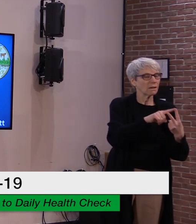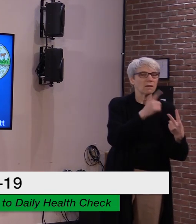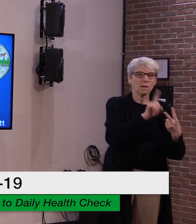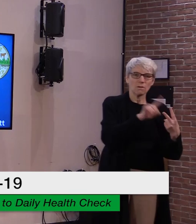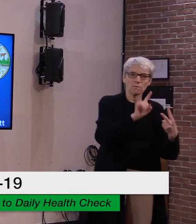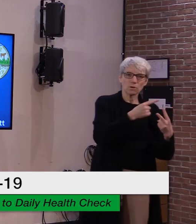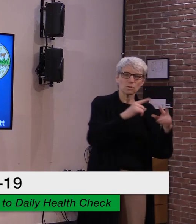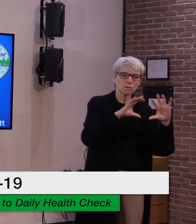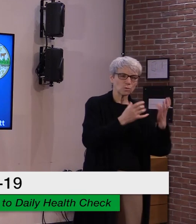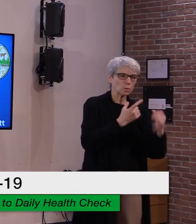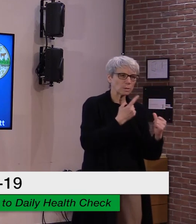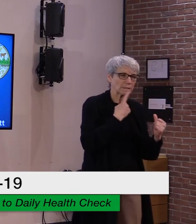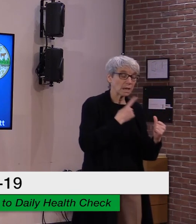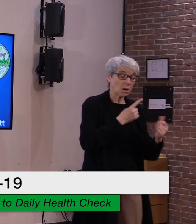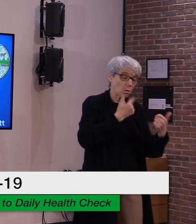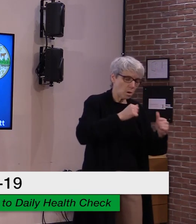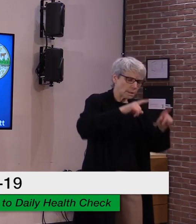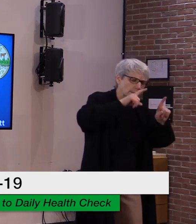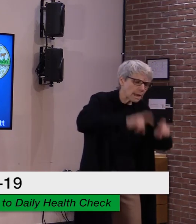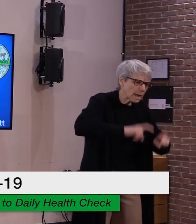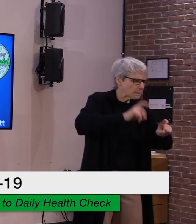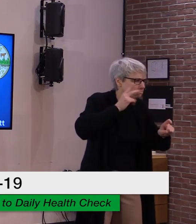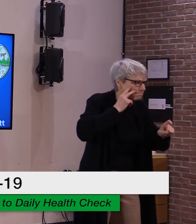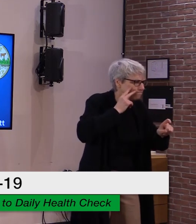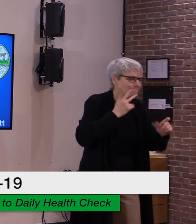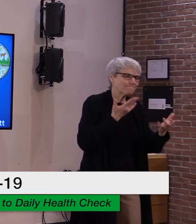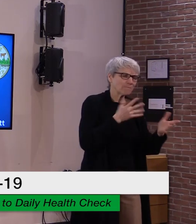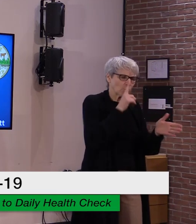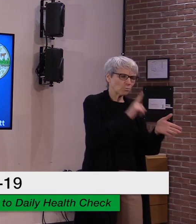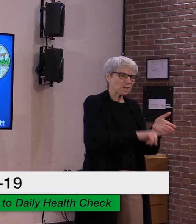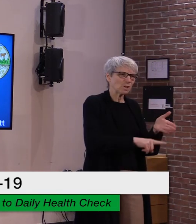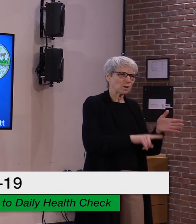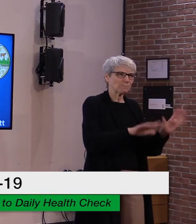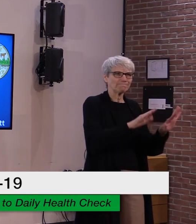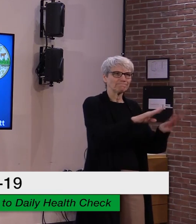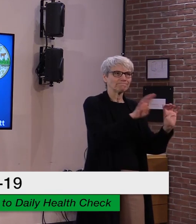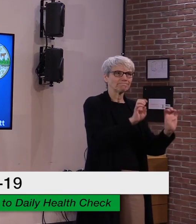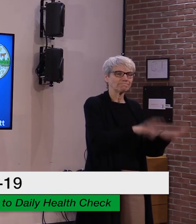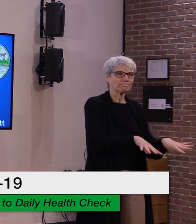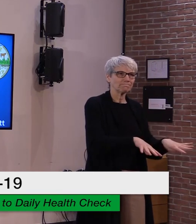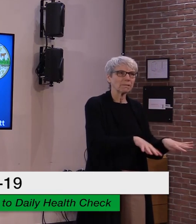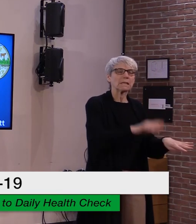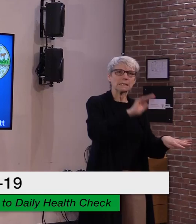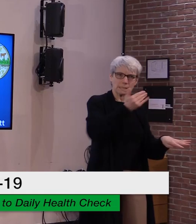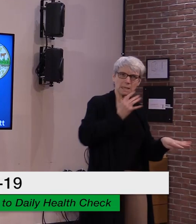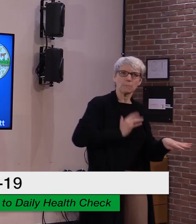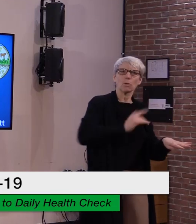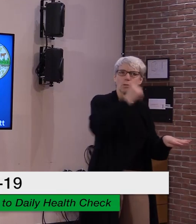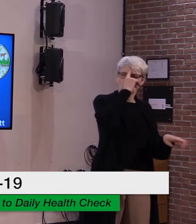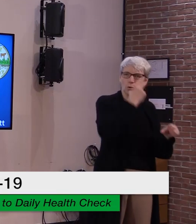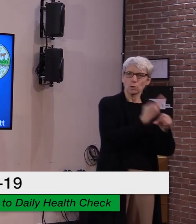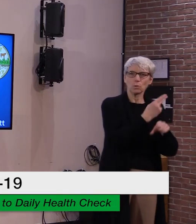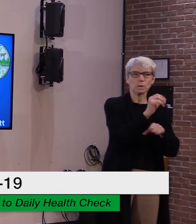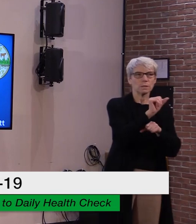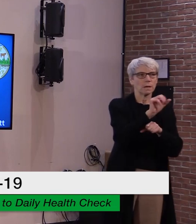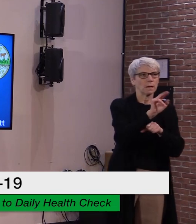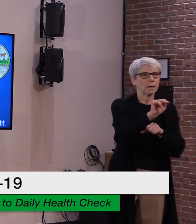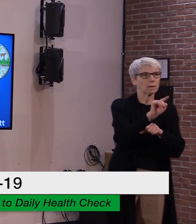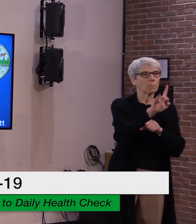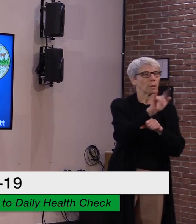drug which was thought indicated for preventing outpatients with mild to moderate covet 19 from needing